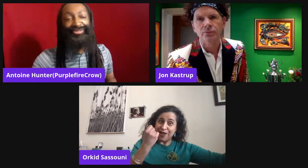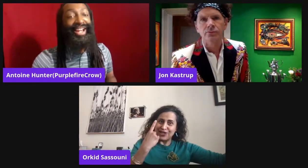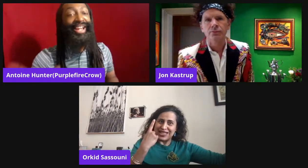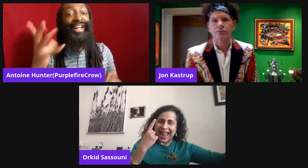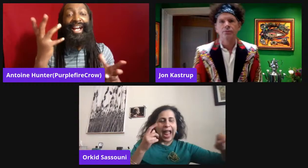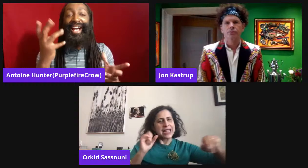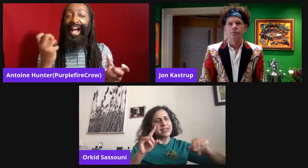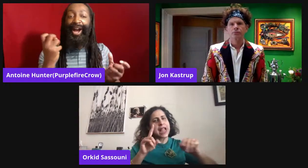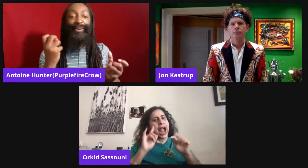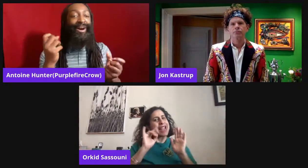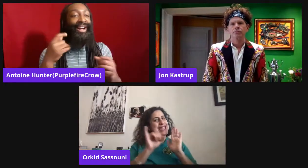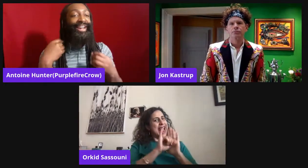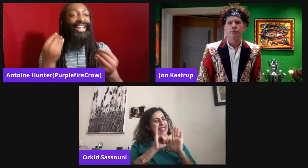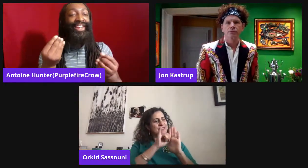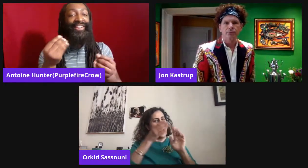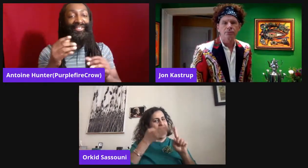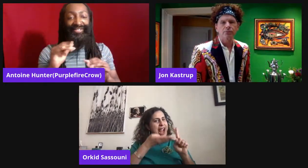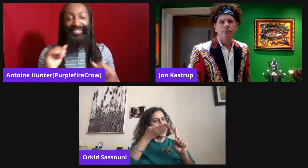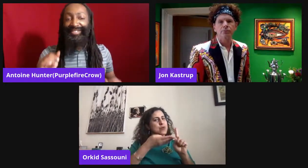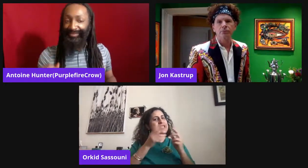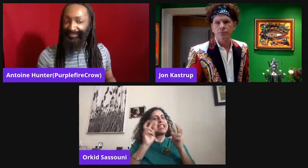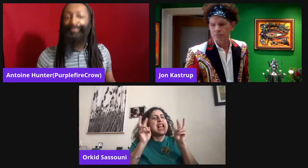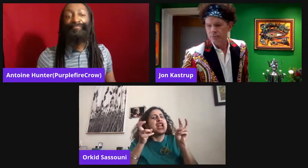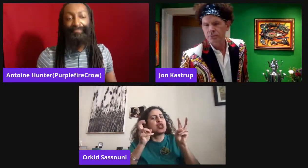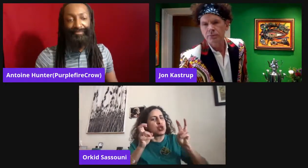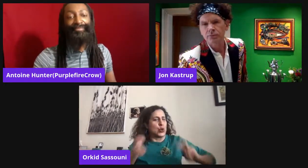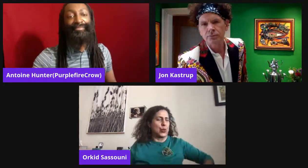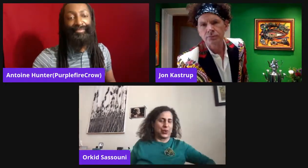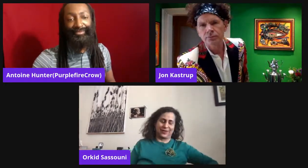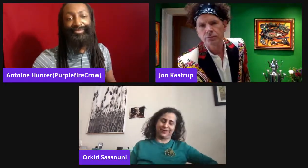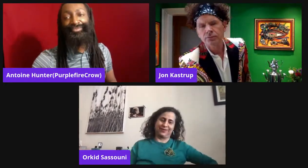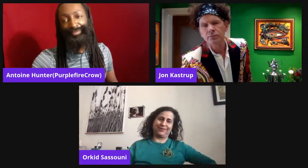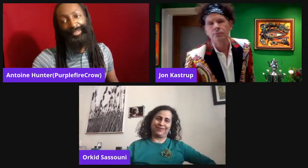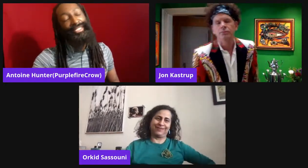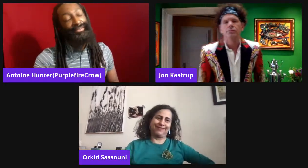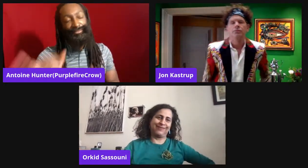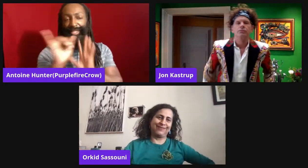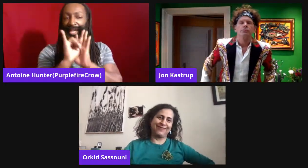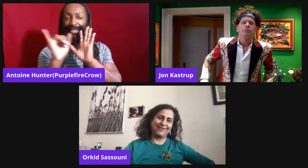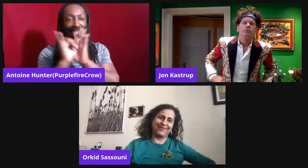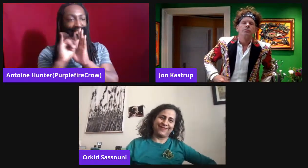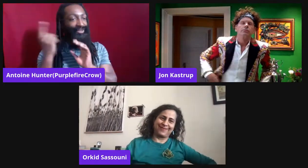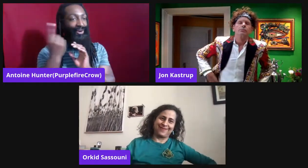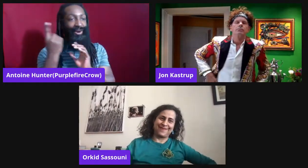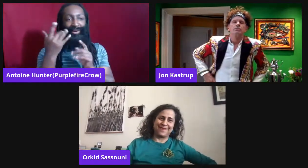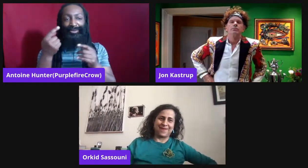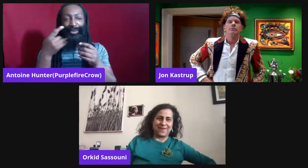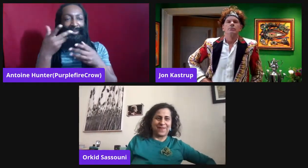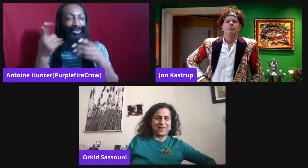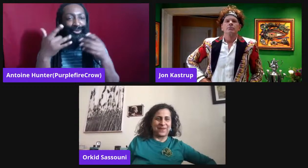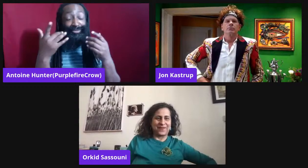being blown right now. So much information and knowledge. But